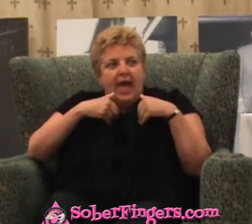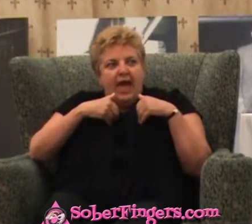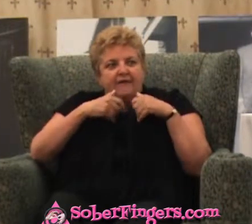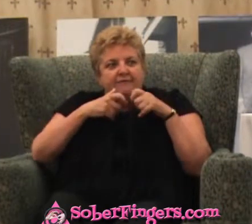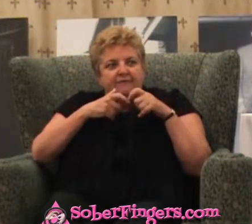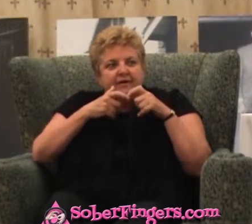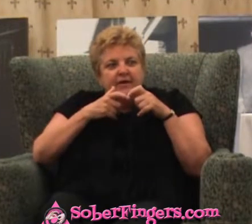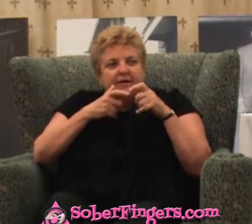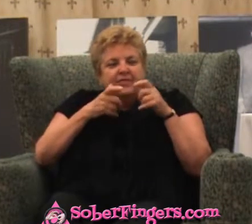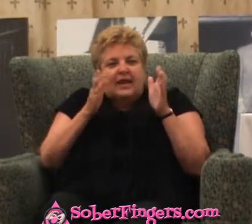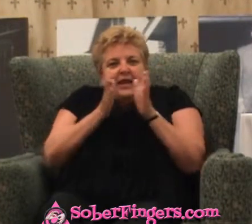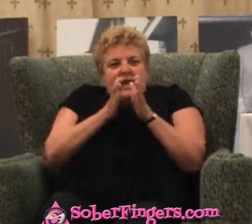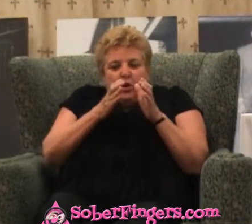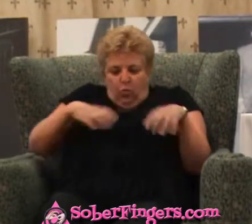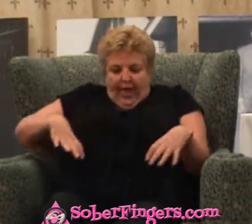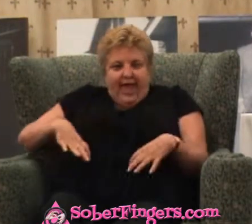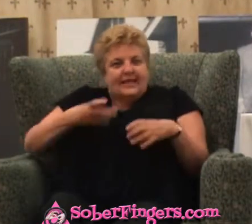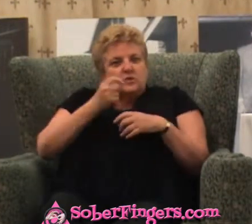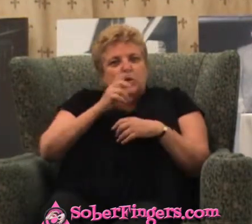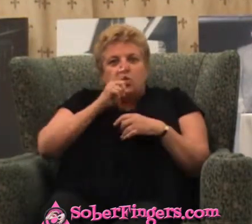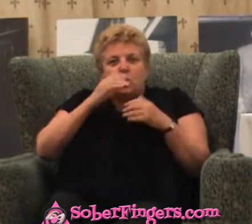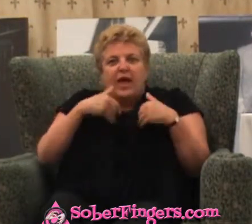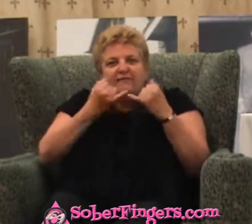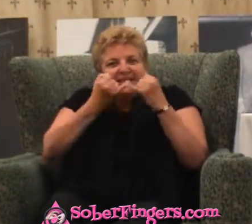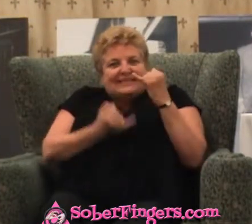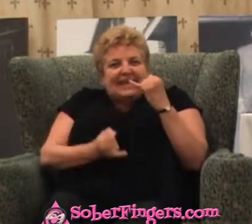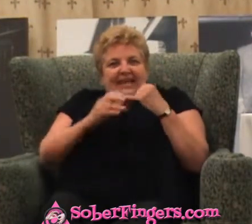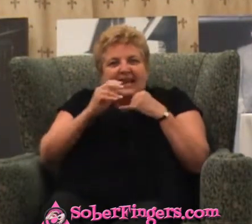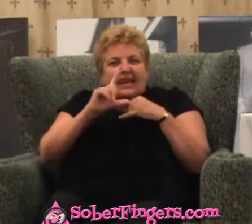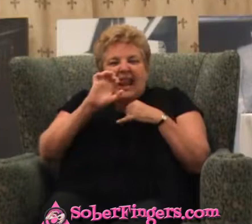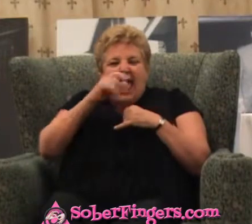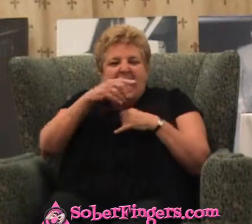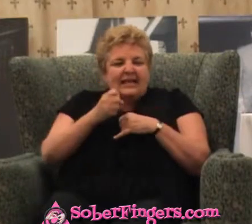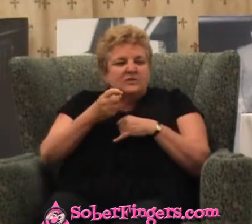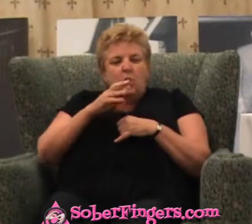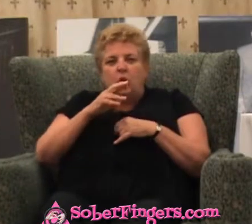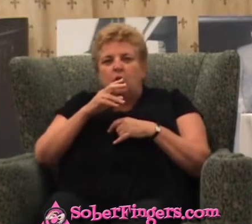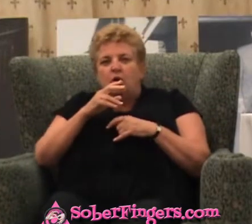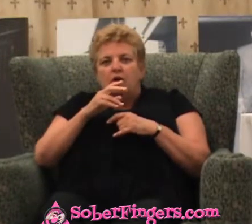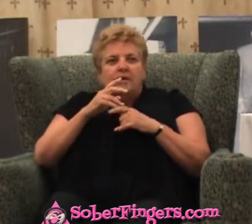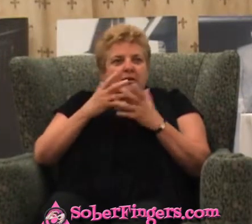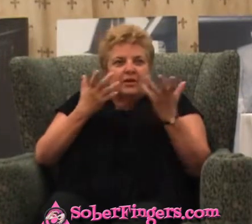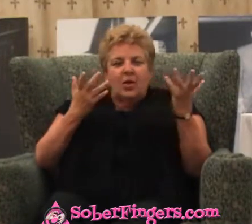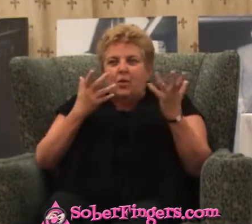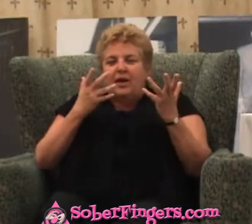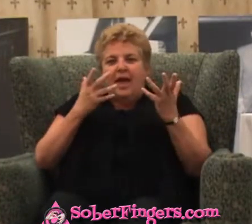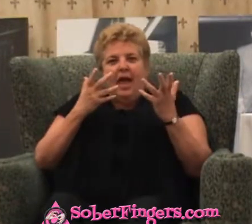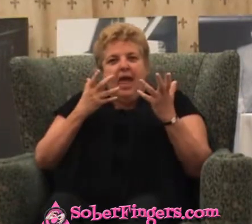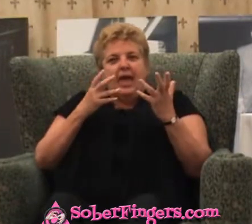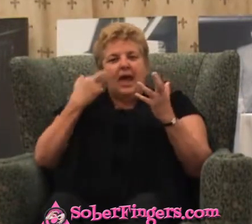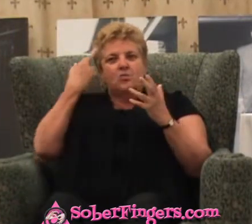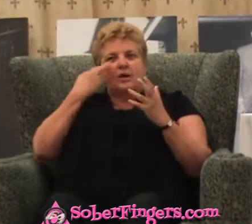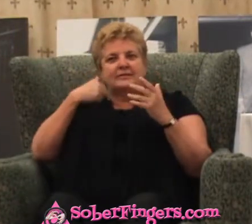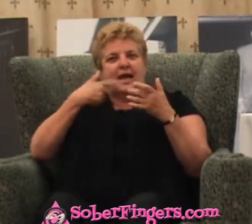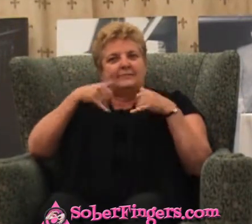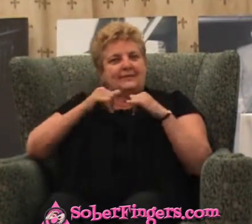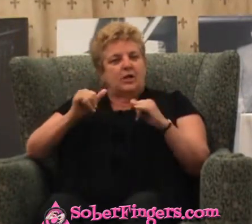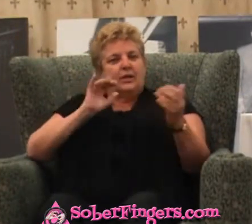see. And then I realized how just 2 months ago, how much I still compare. And the older I get, the more on the shorter end of the